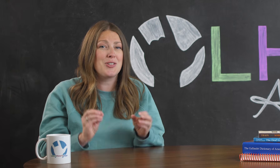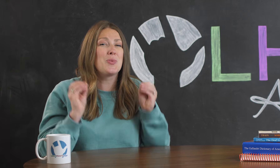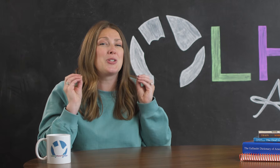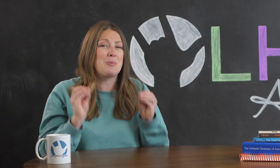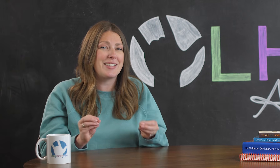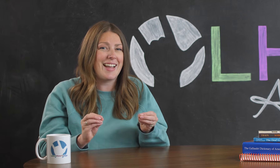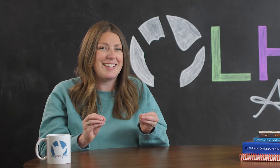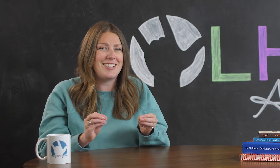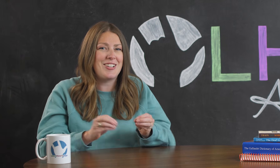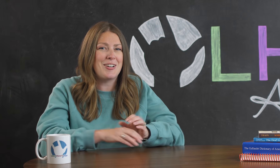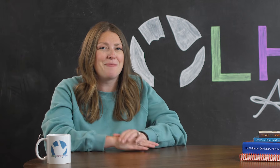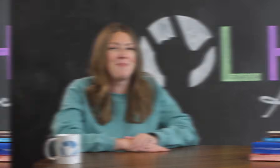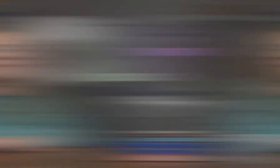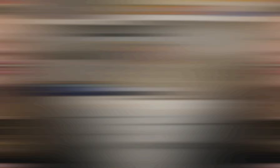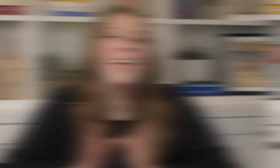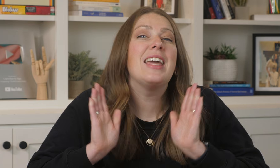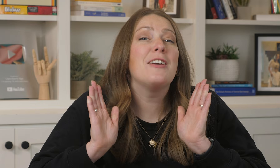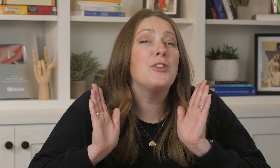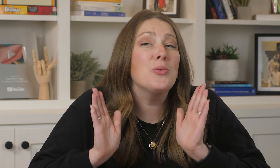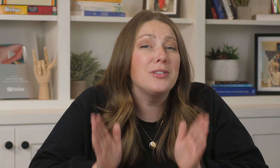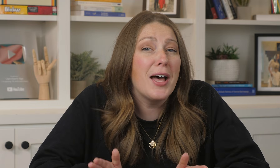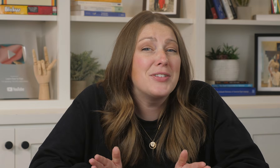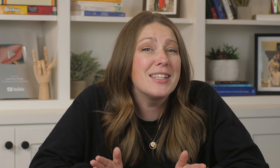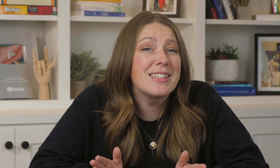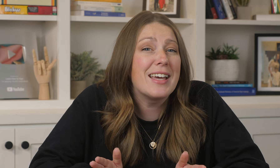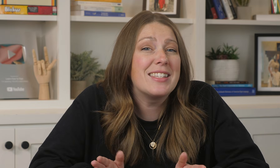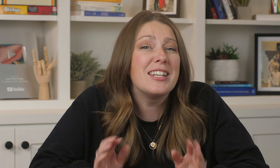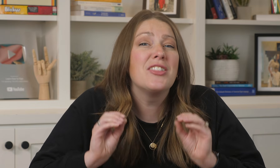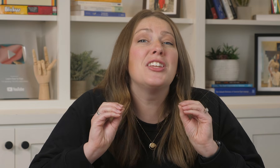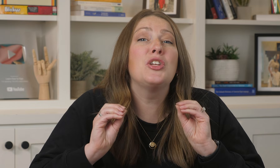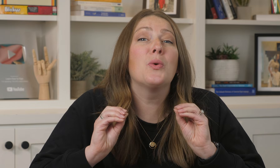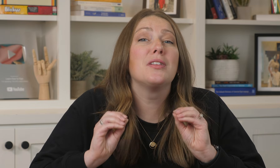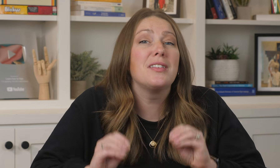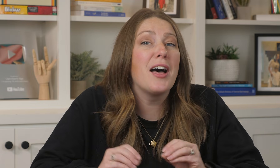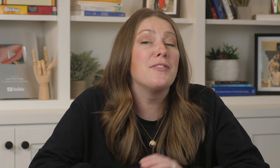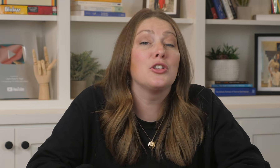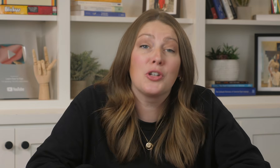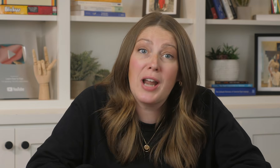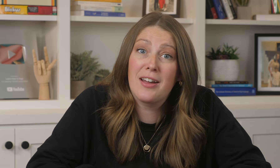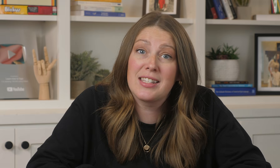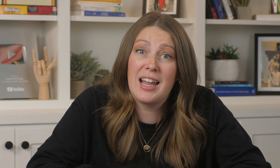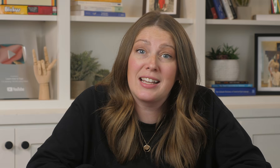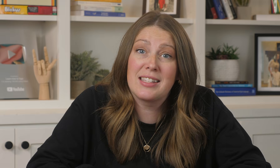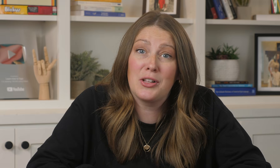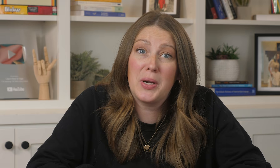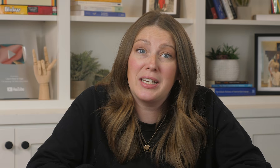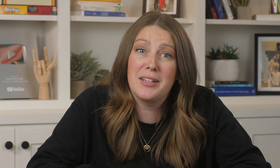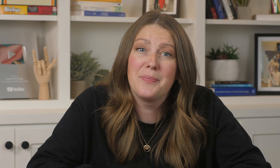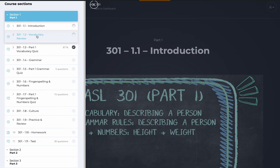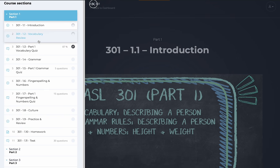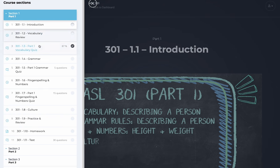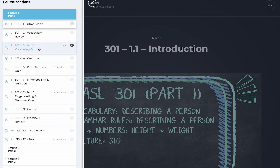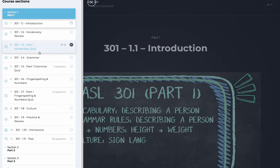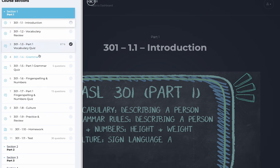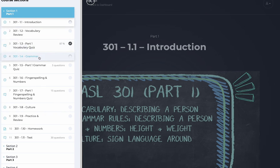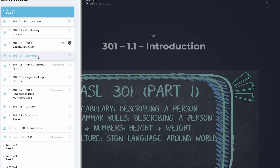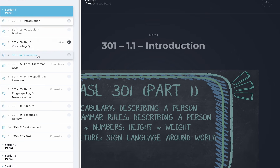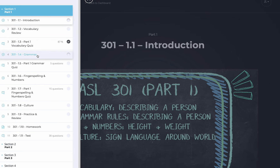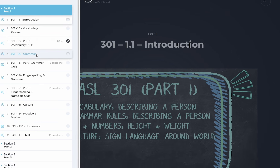which I'm excited to share. If you loved this lesson, then you will love Learn How to Sign Accelerated. This lesson was straight from